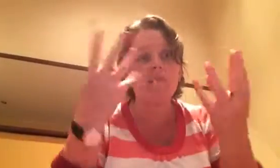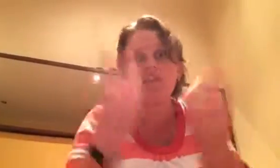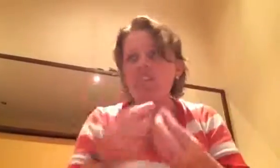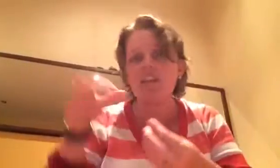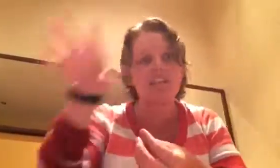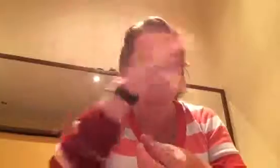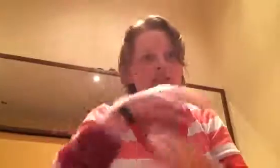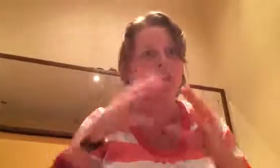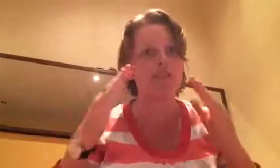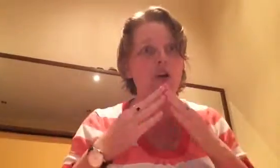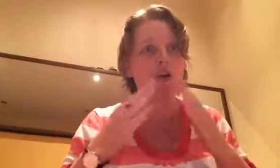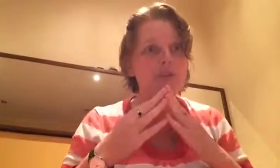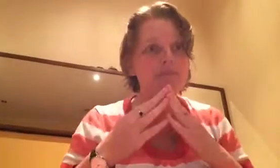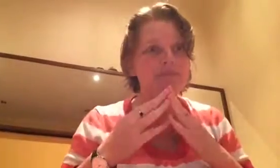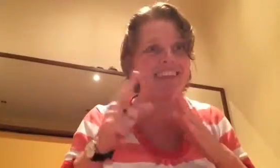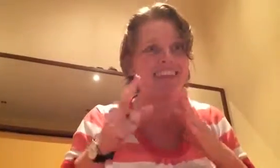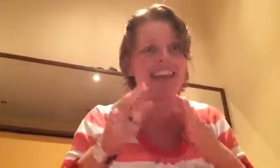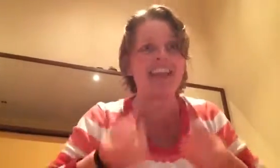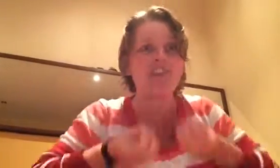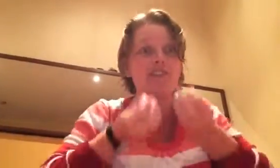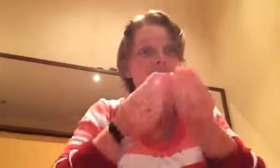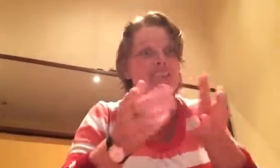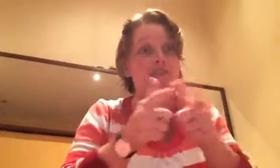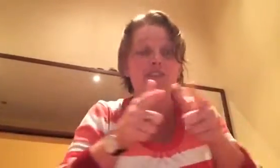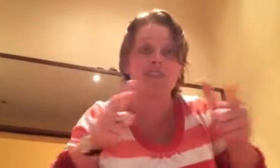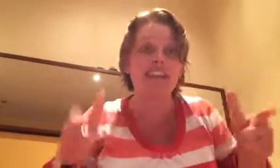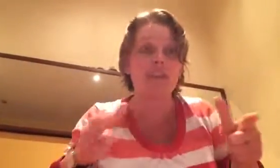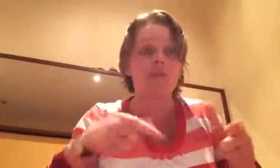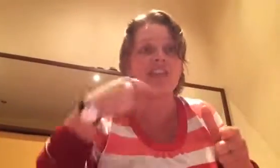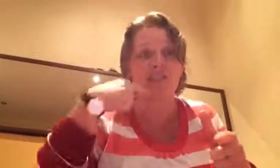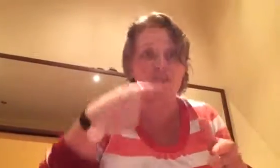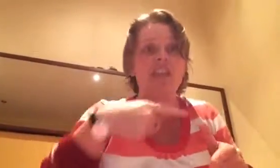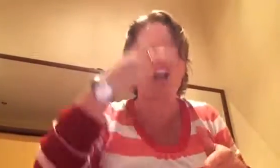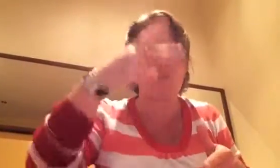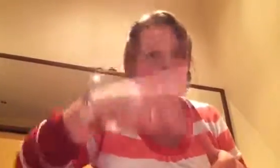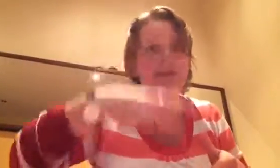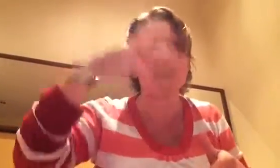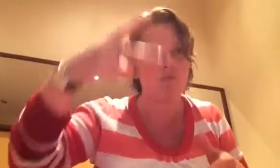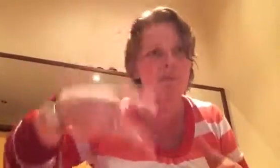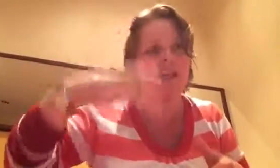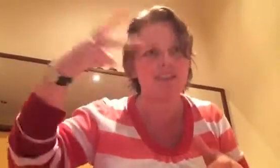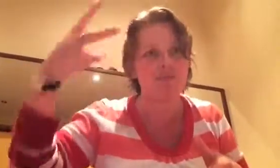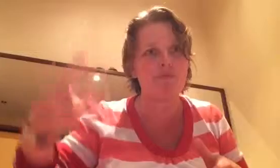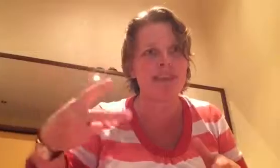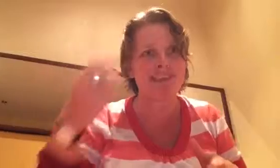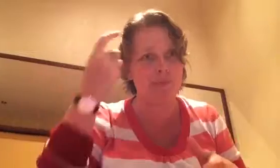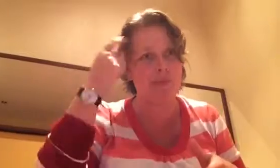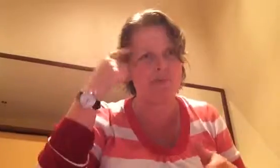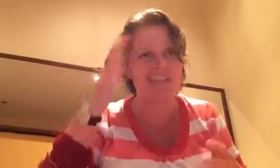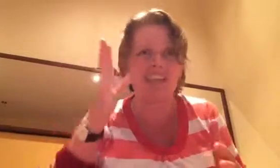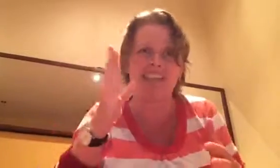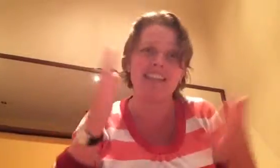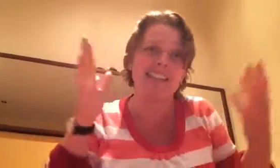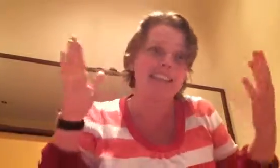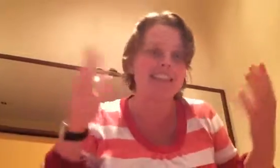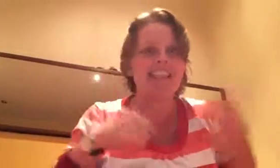with the things around the home. Okay, and you just introduce the language, and you'll see I repeat and repeat and repeat to the point of insanity.